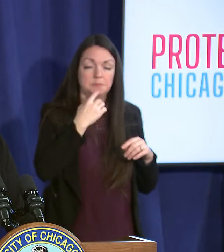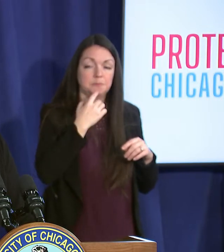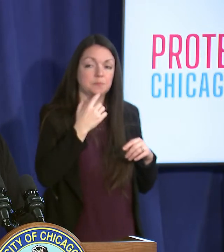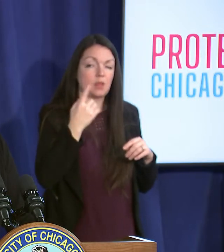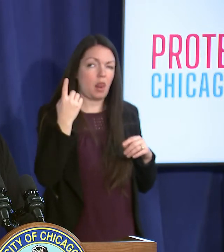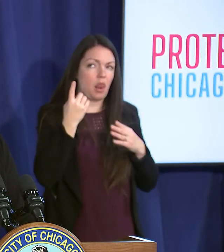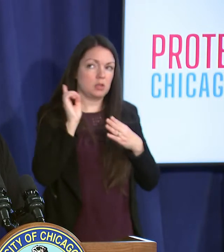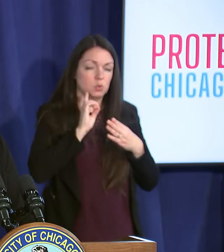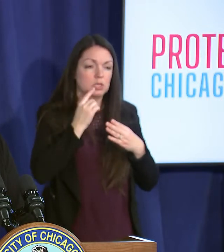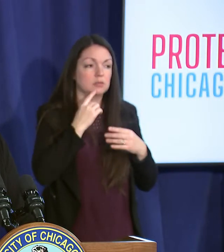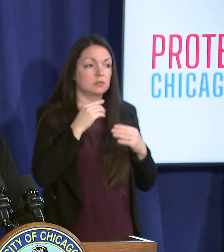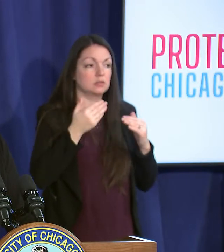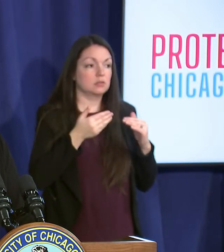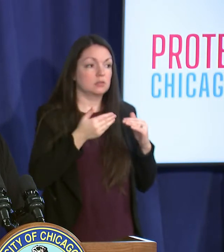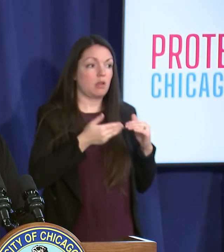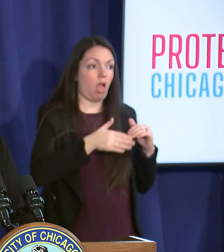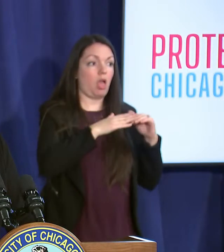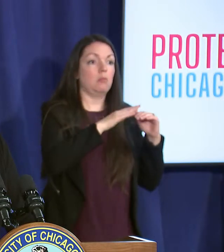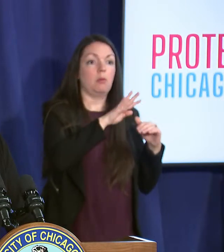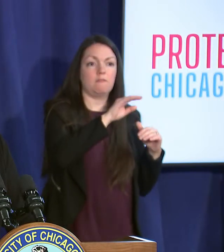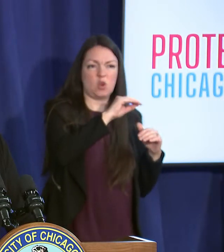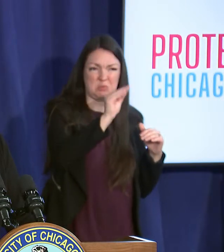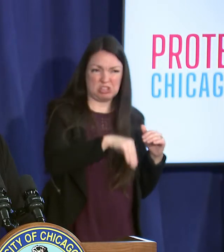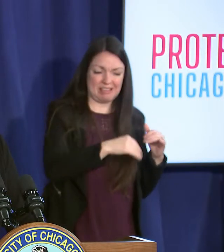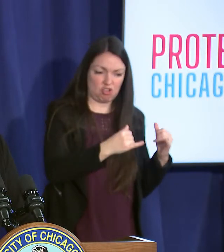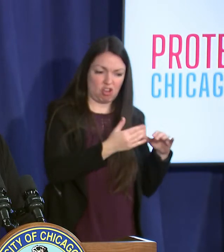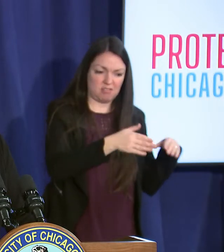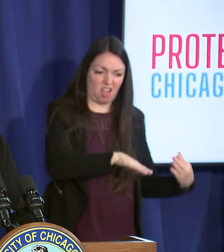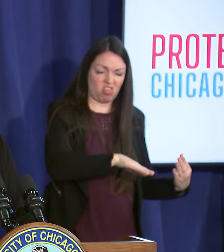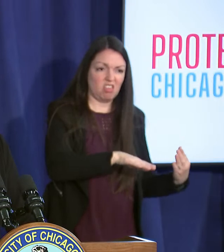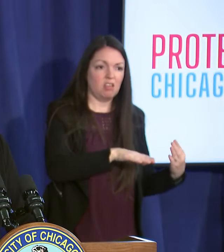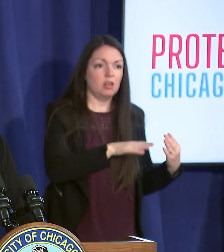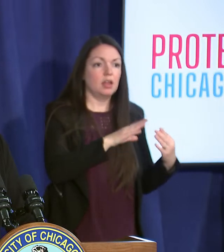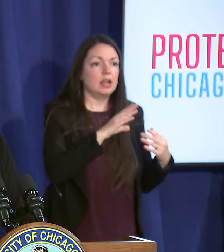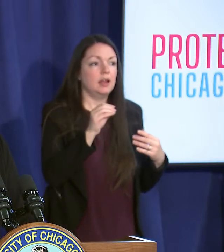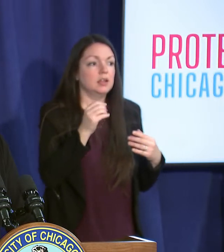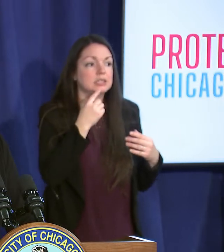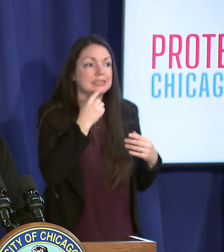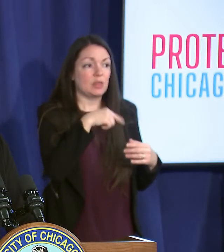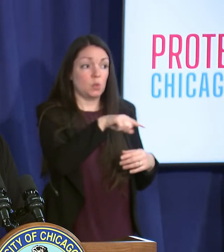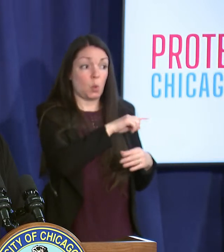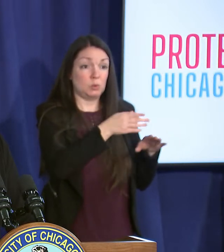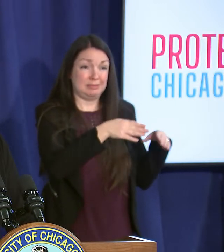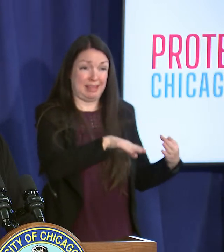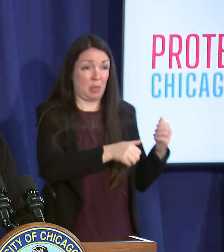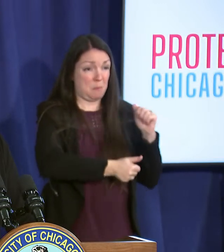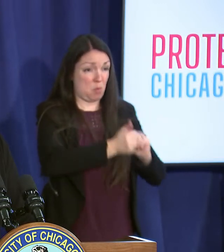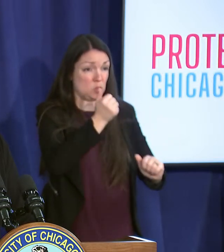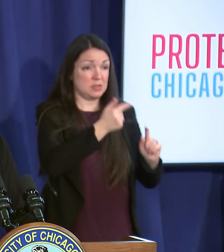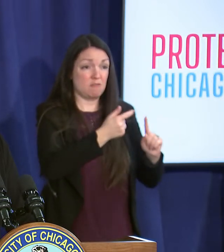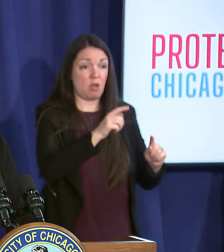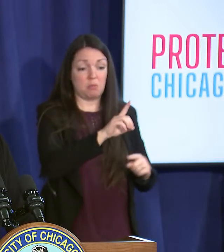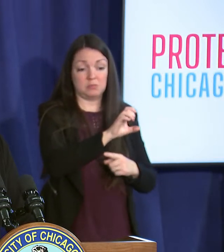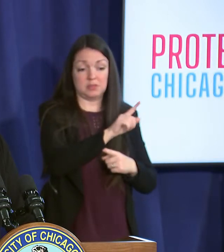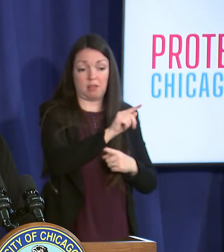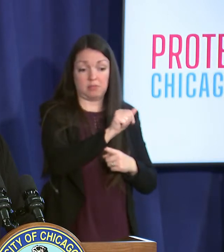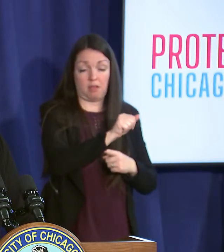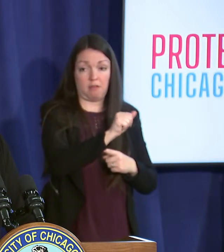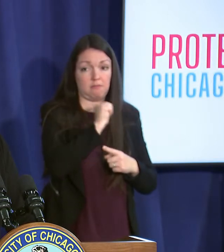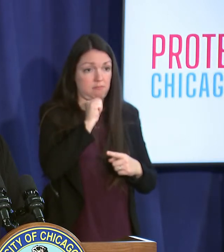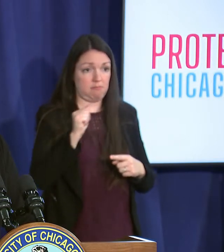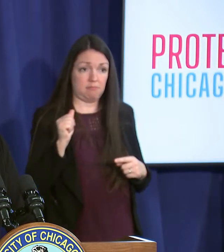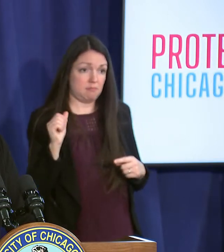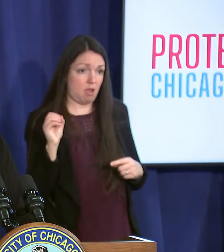said there were up 40% in the current death surge in the country right now. She said that those deaths were predominantly from Delta, not